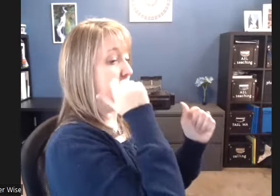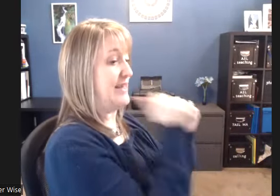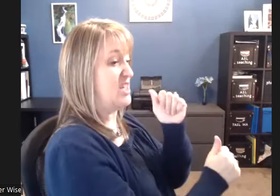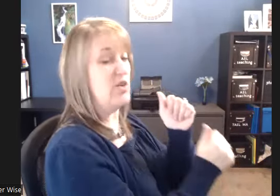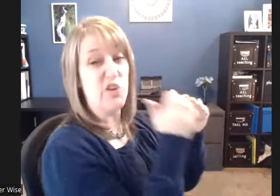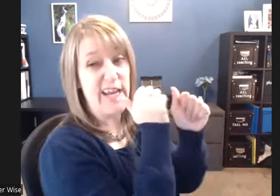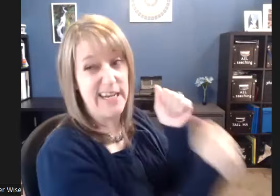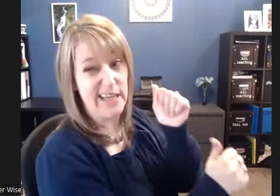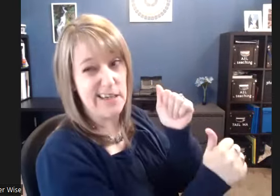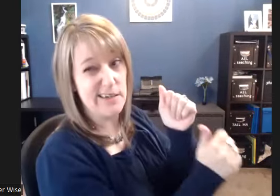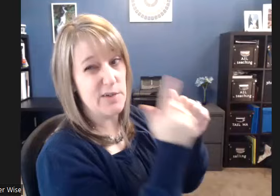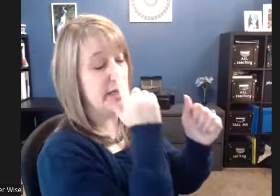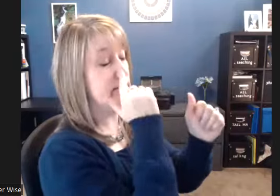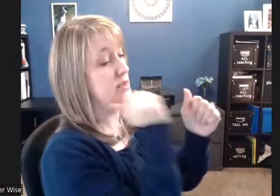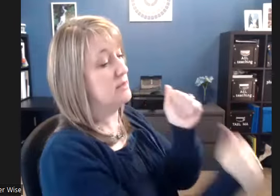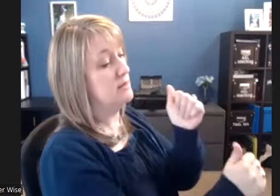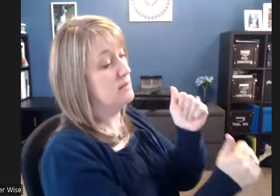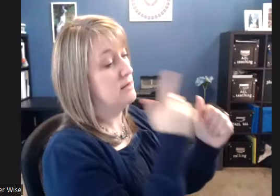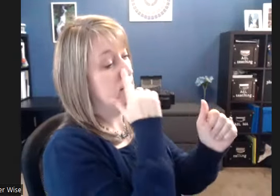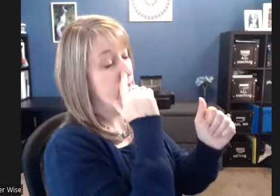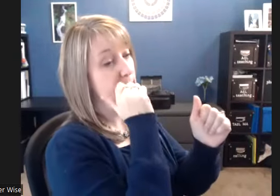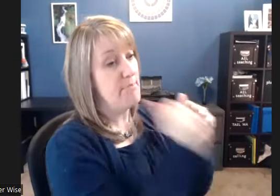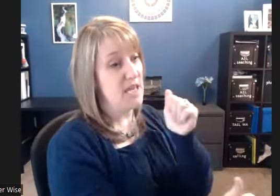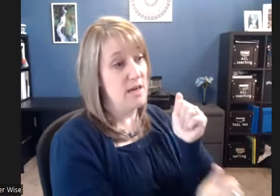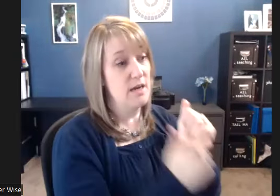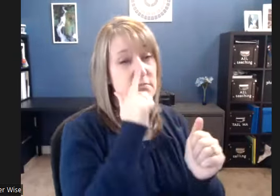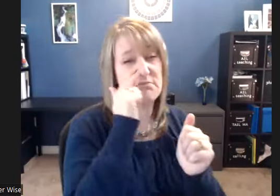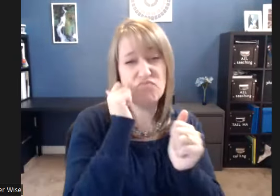Like you're hitting kind of your hands here. Mean.